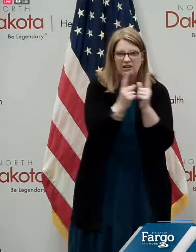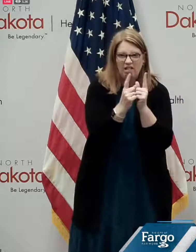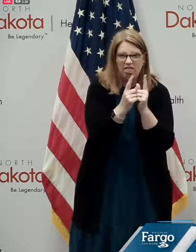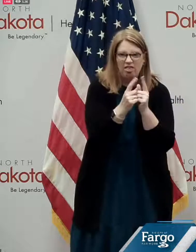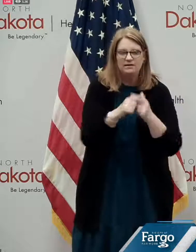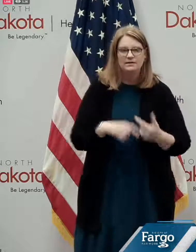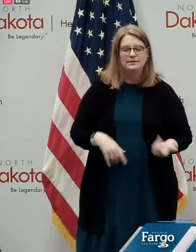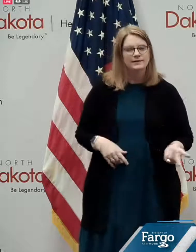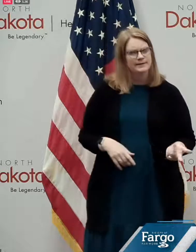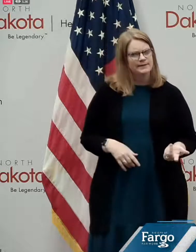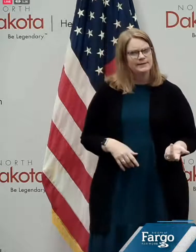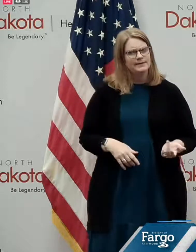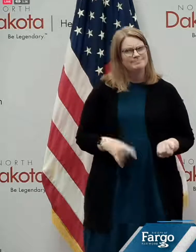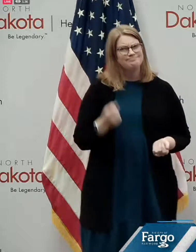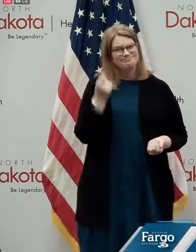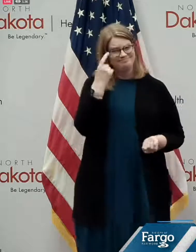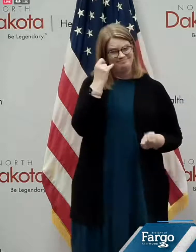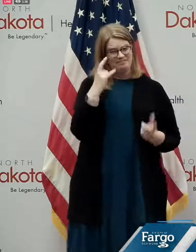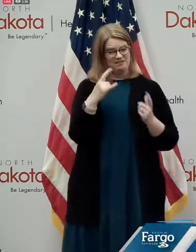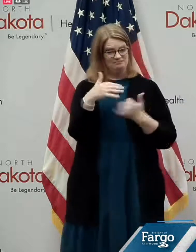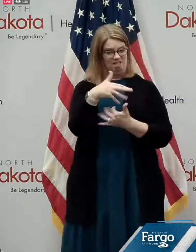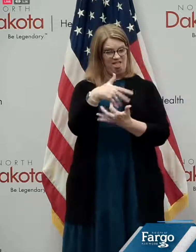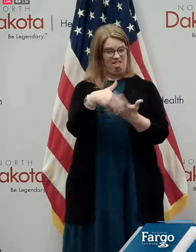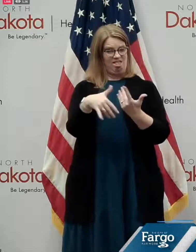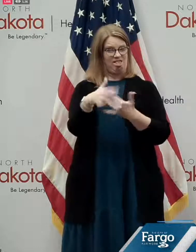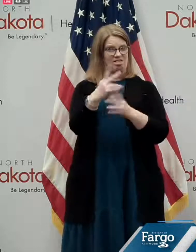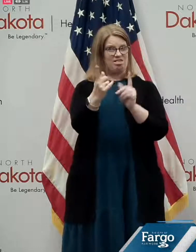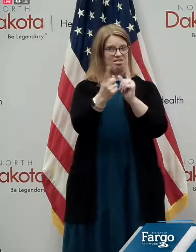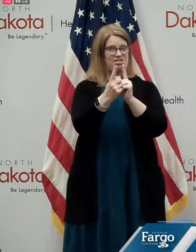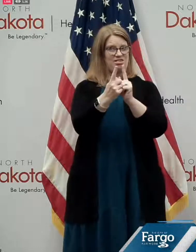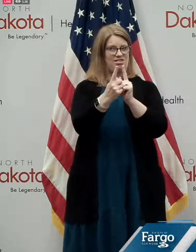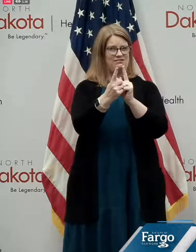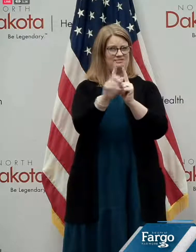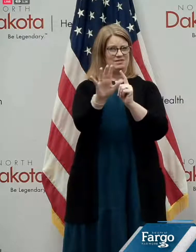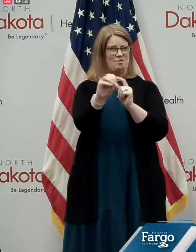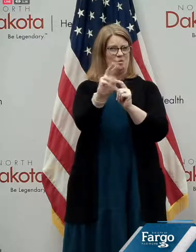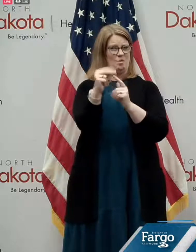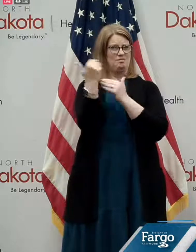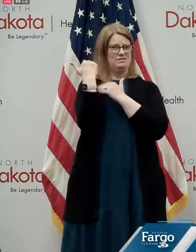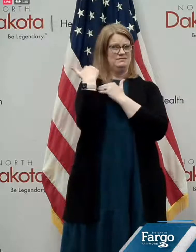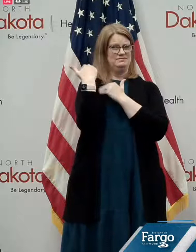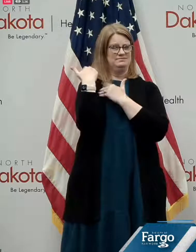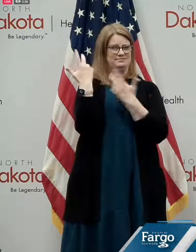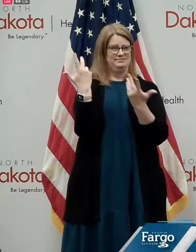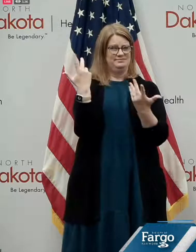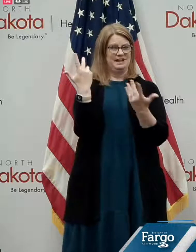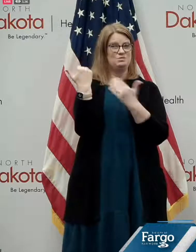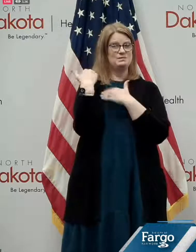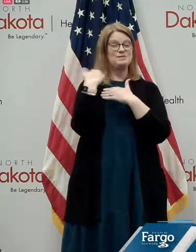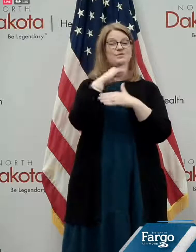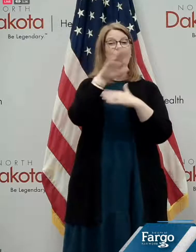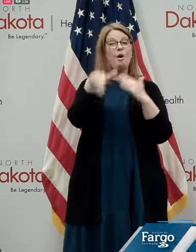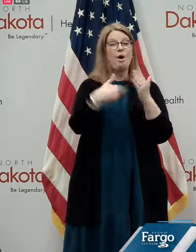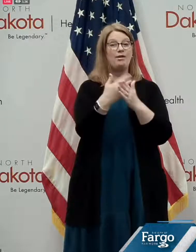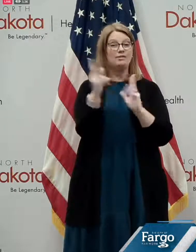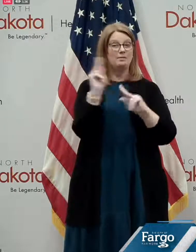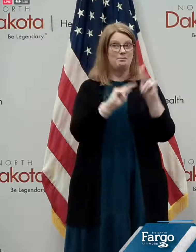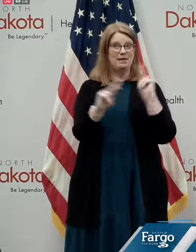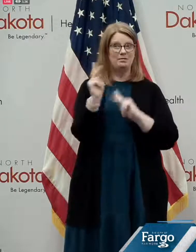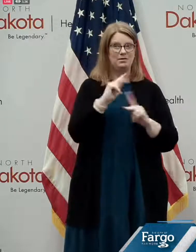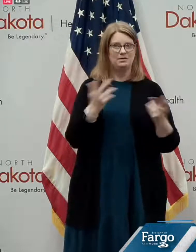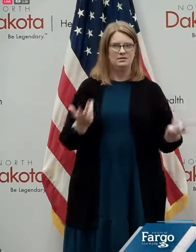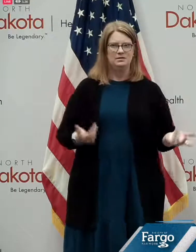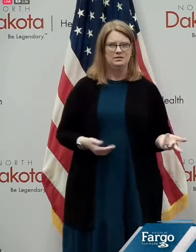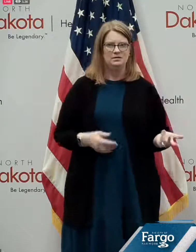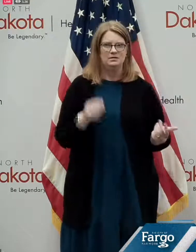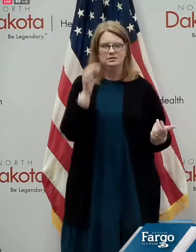got to recognize that their own individual responsibility and the collective responsibility. And it's not like we'd say to someone,